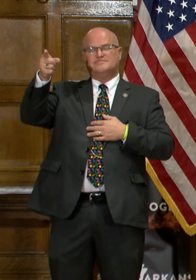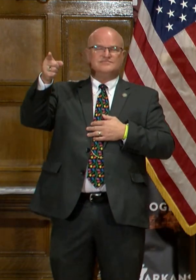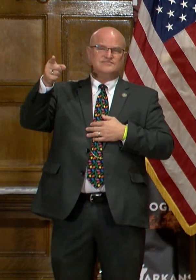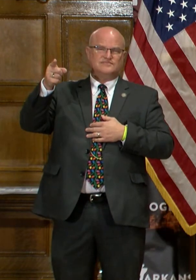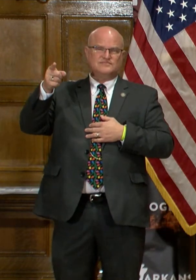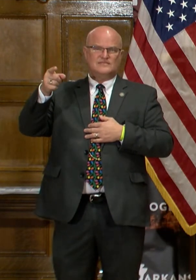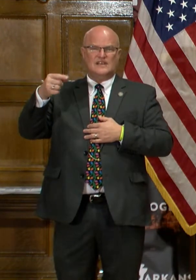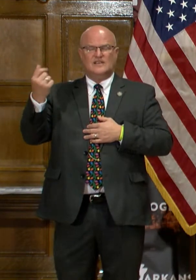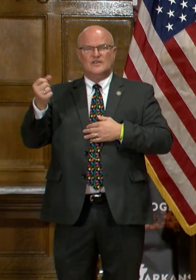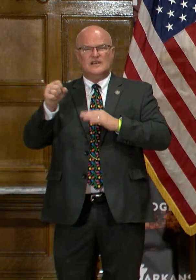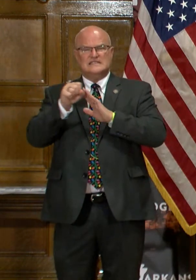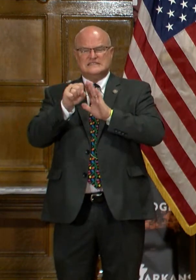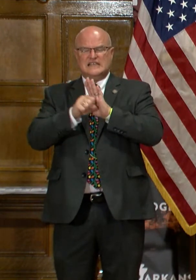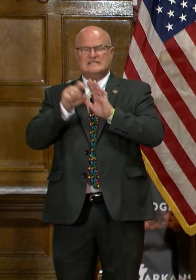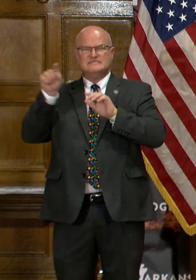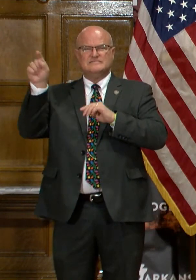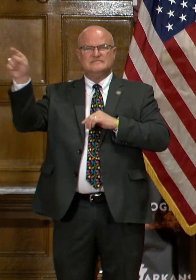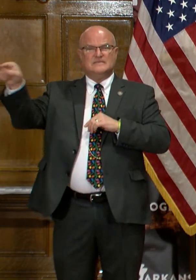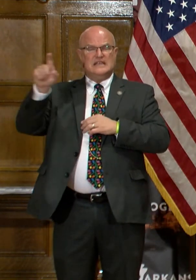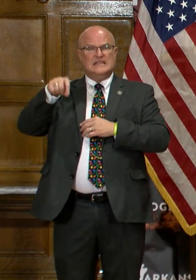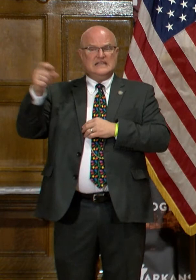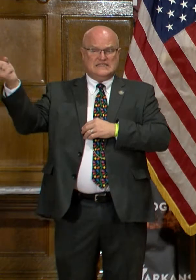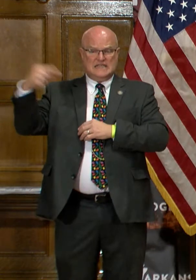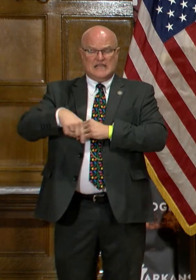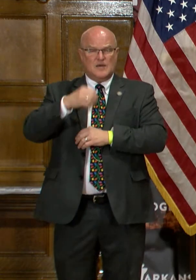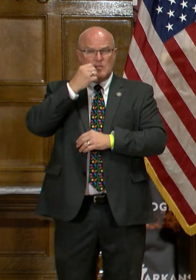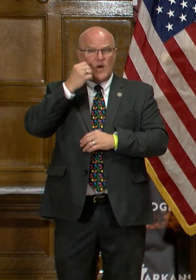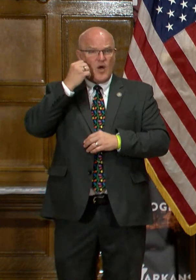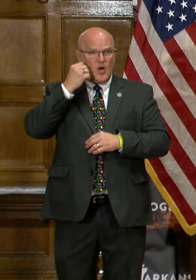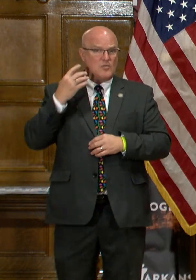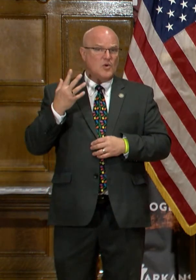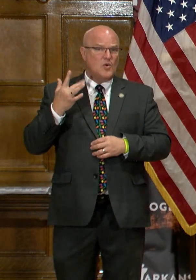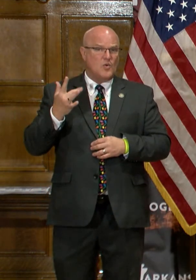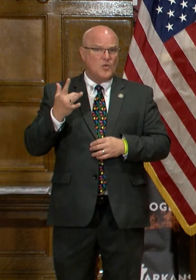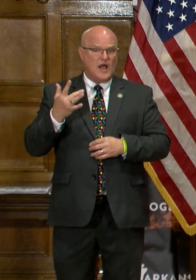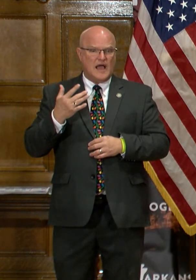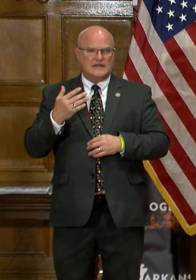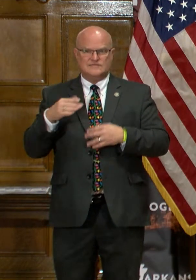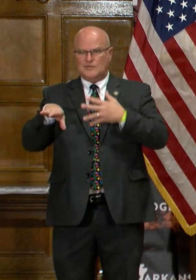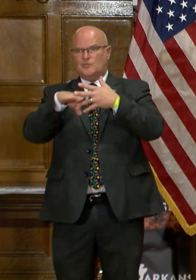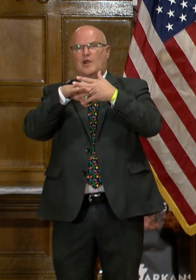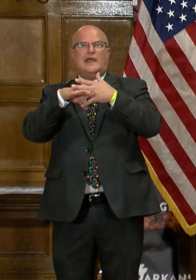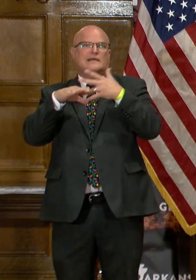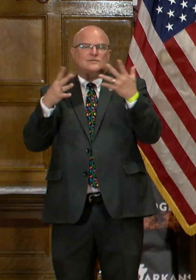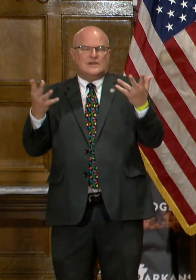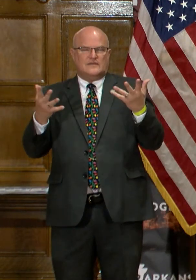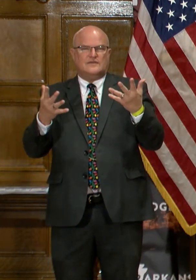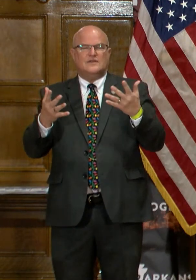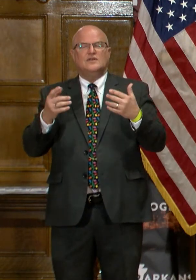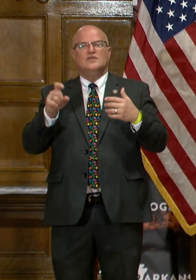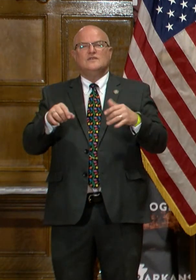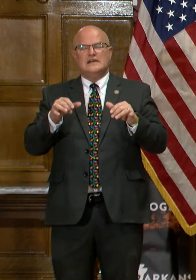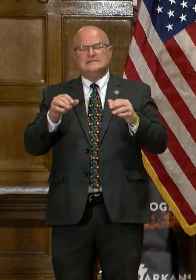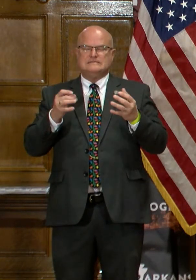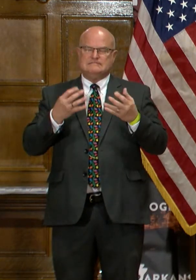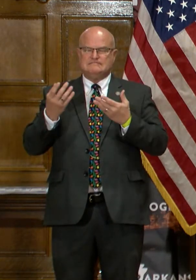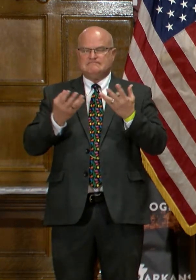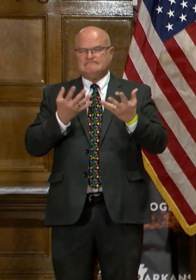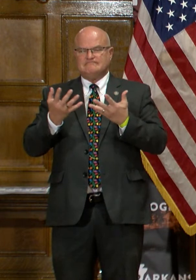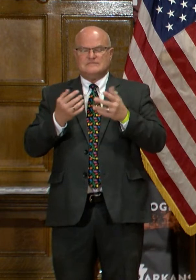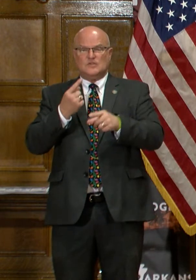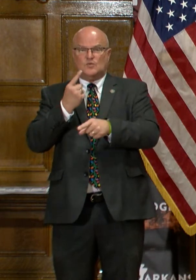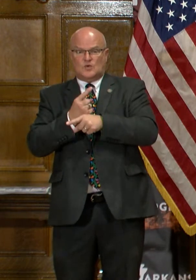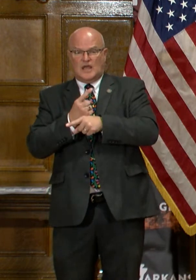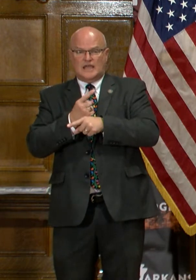know, across the states that needs to come home because of a break, you know, you've got to measure it as to whether